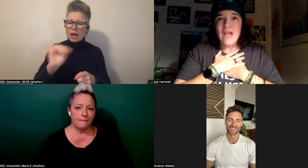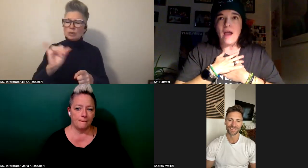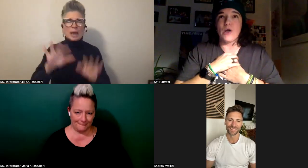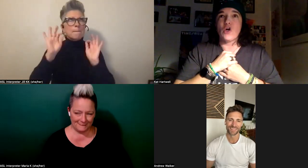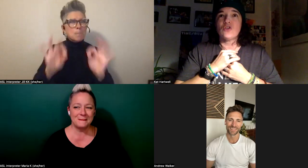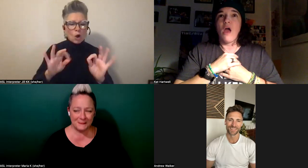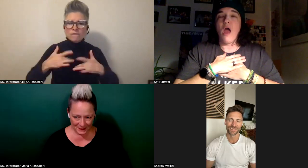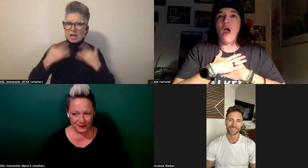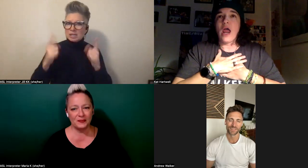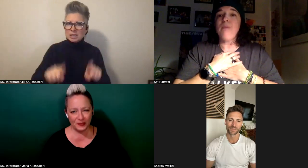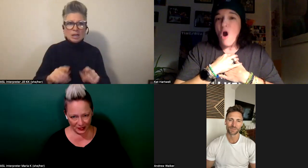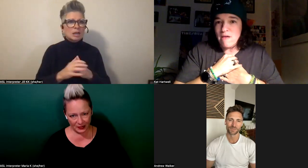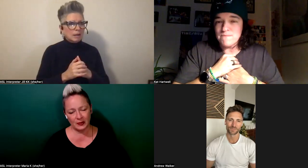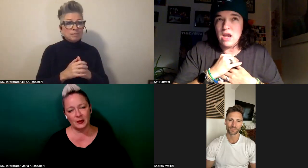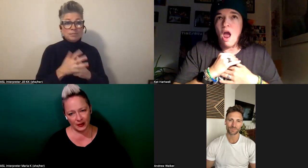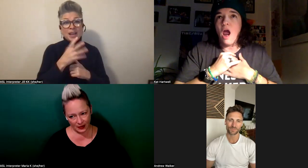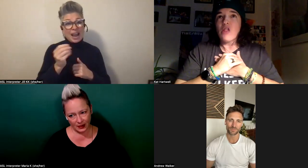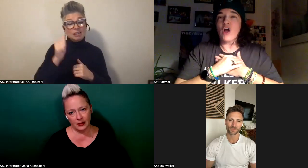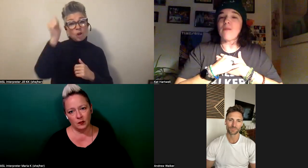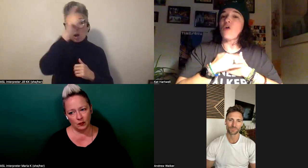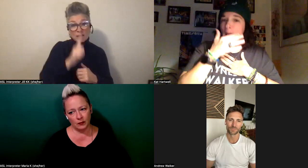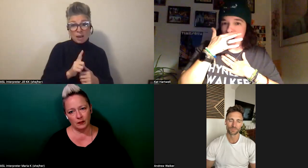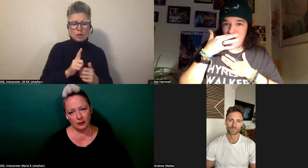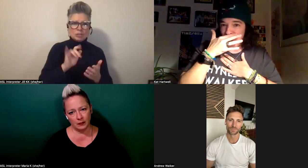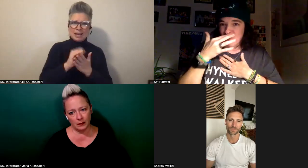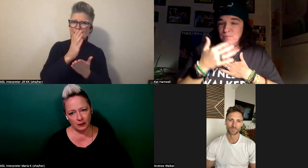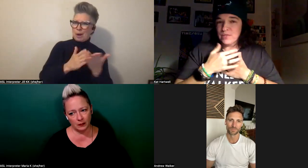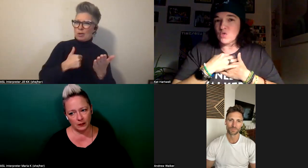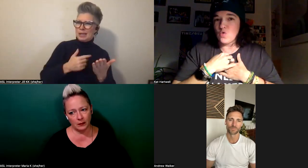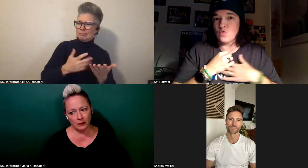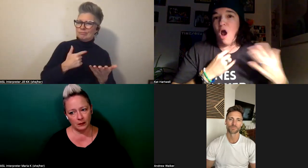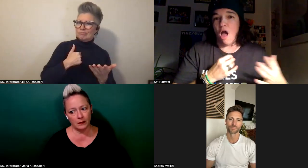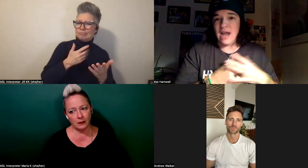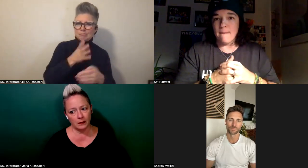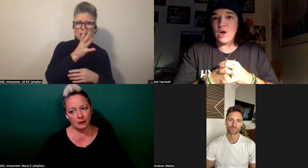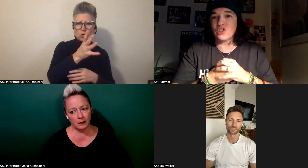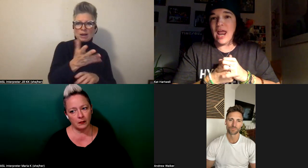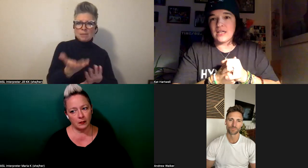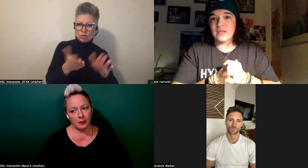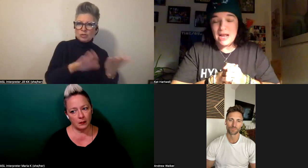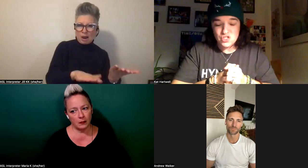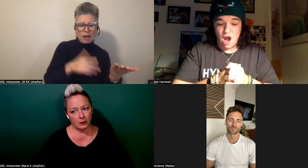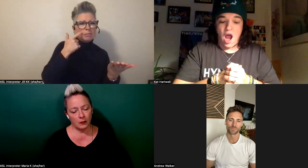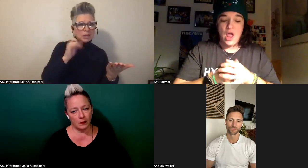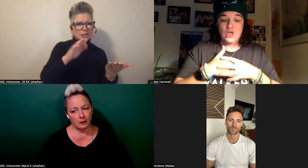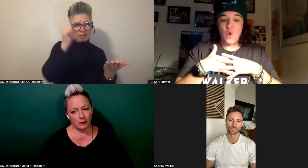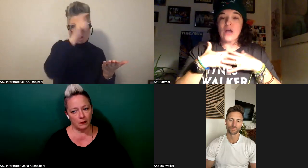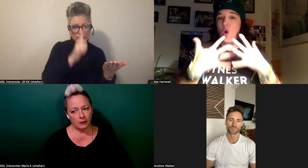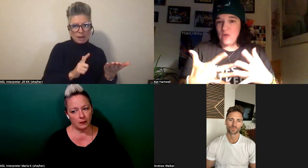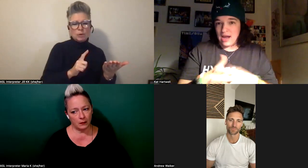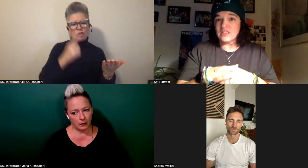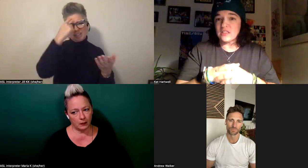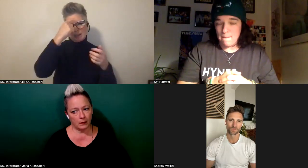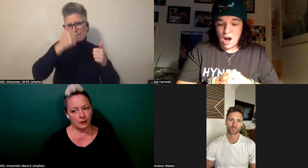Because Alzheimer's opponent me, I lost my grandmother due to Alzheimer's and dementia. So